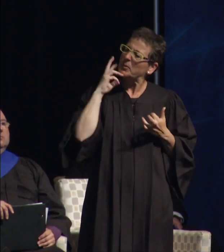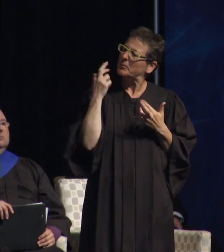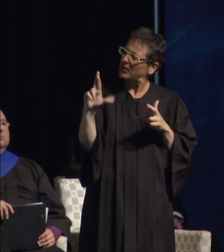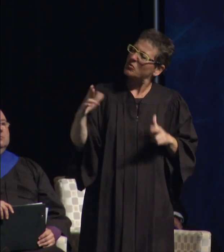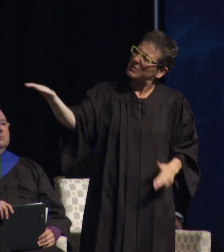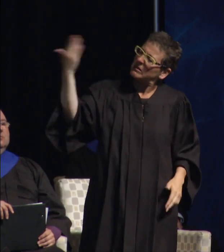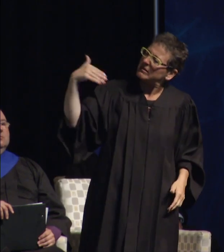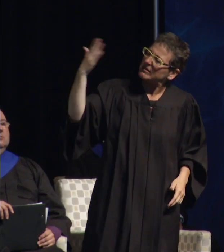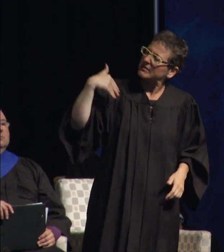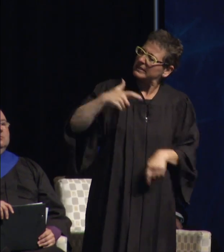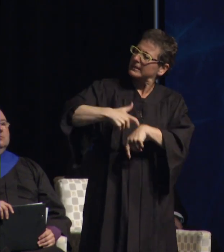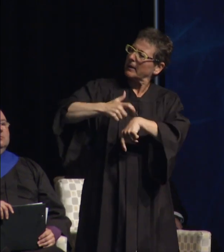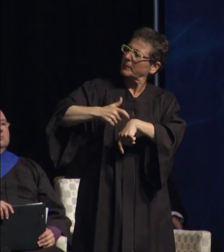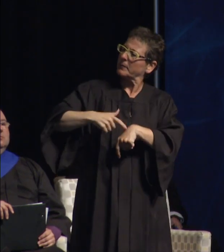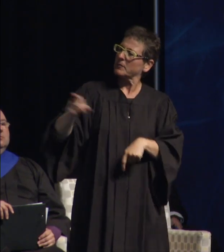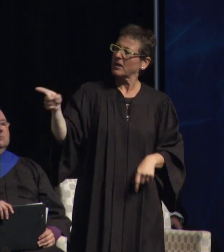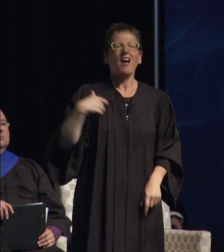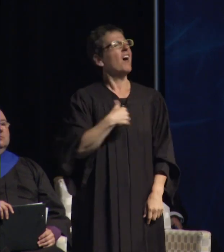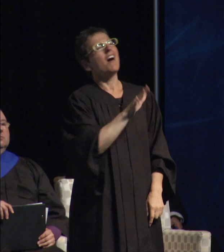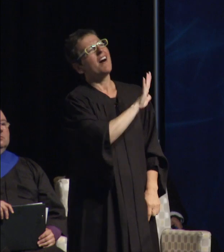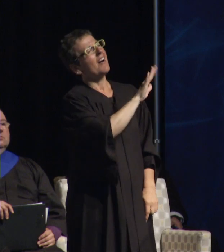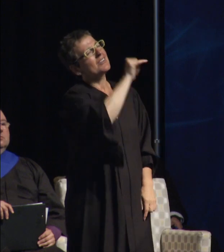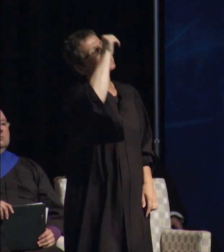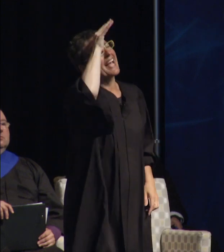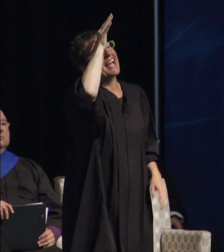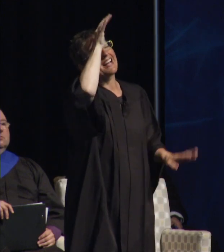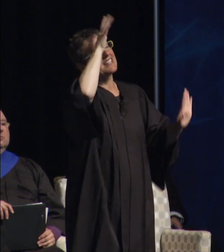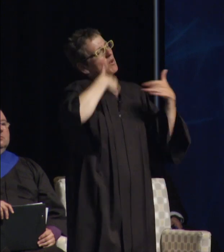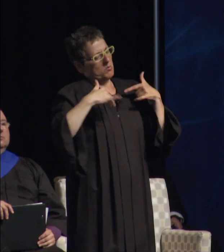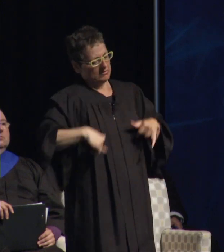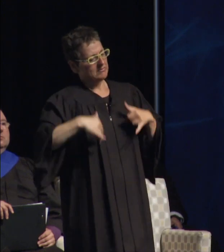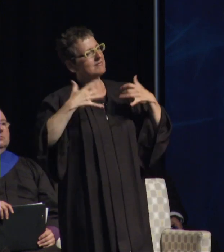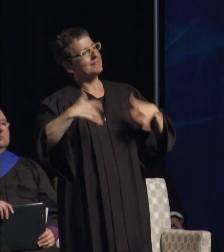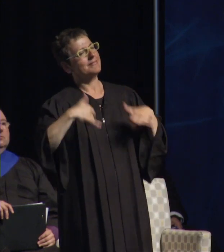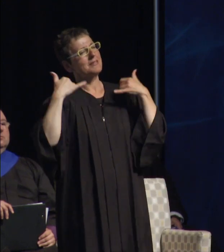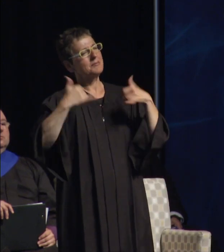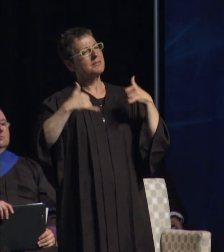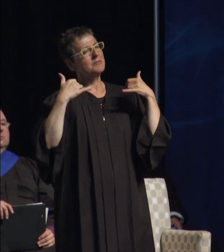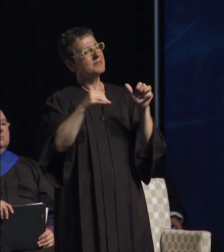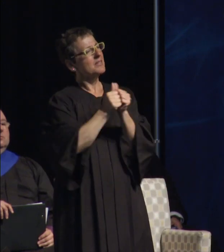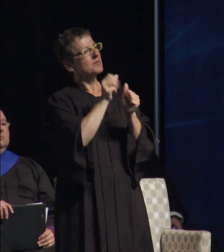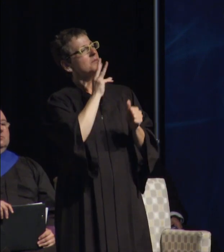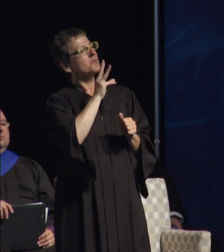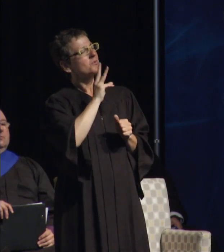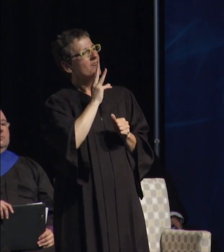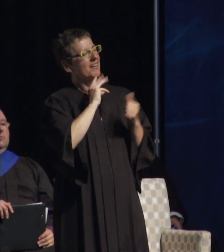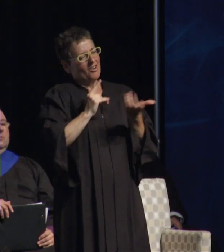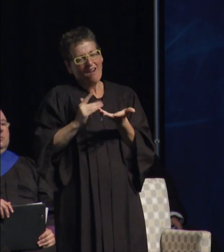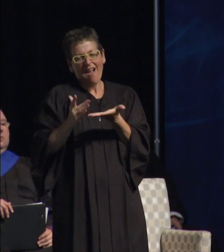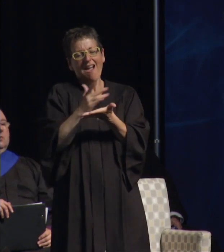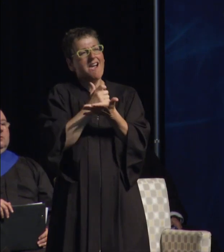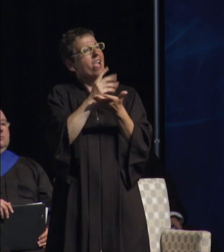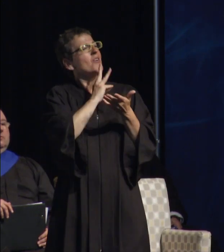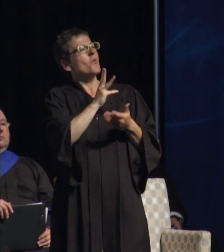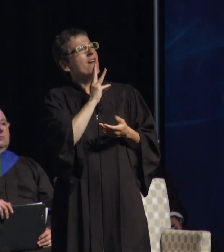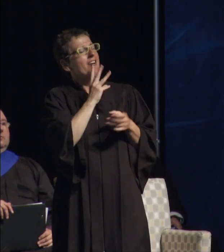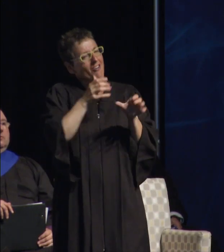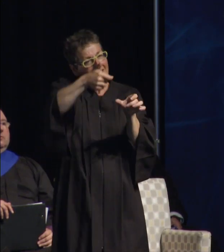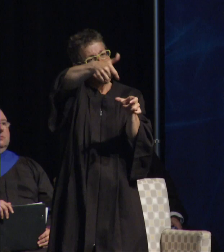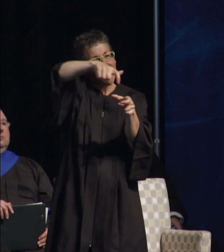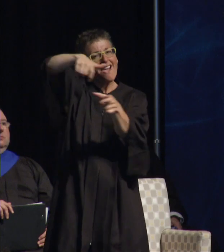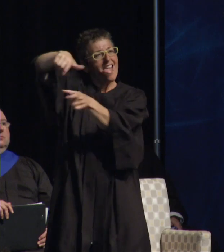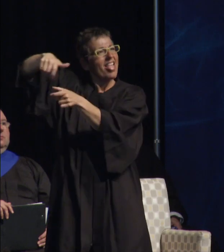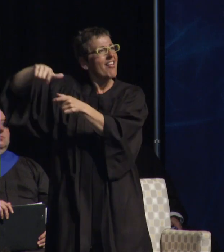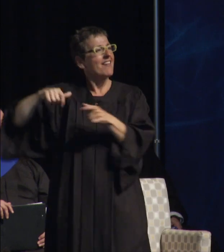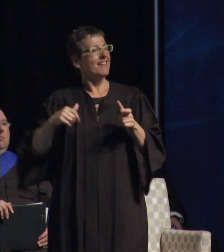room. And he pleaded with me. He pleaded, "Dad, I want to stay out and play in the water and collect some more rainwater."